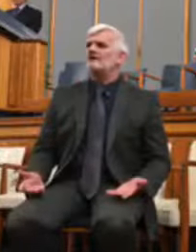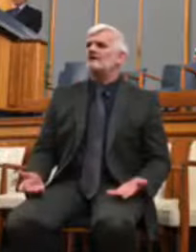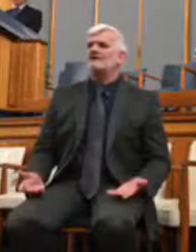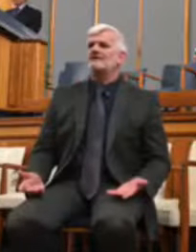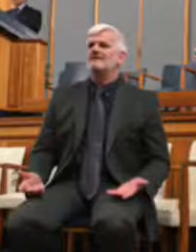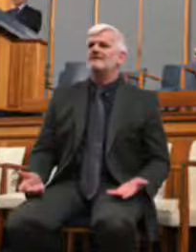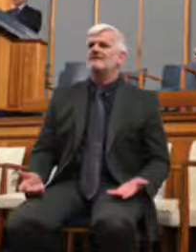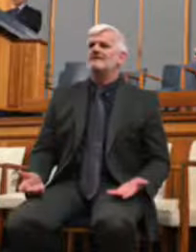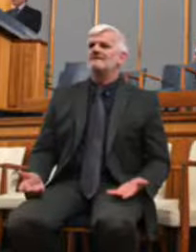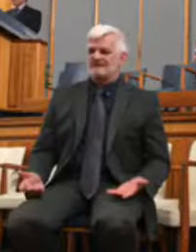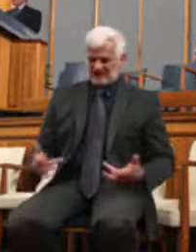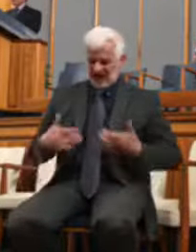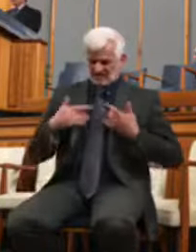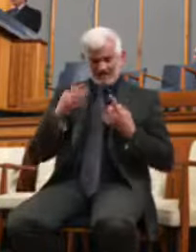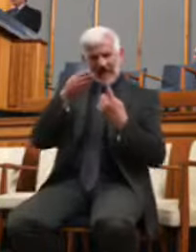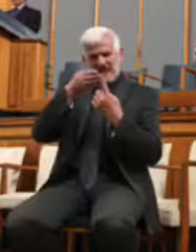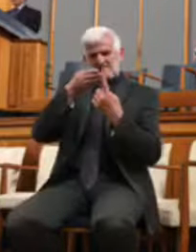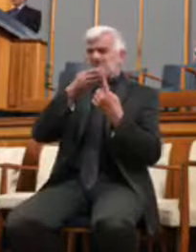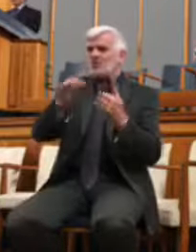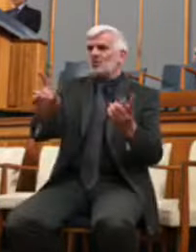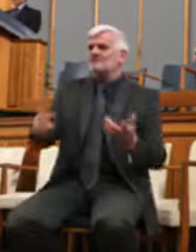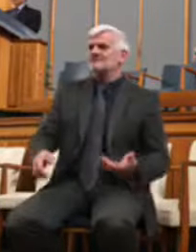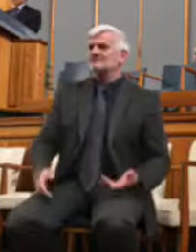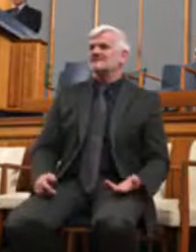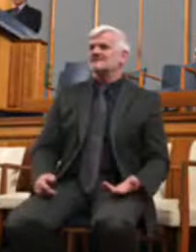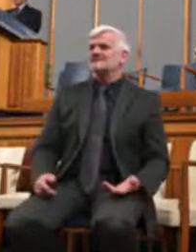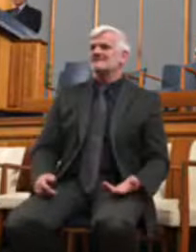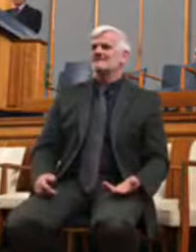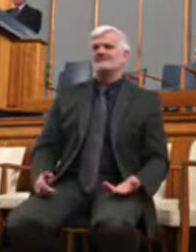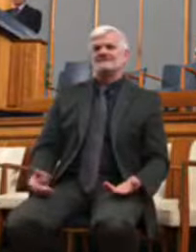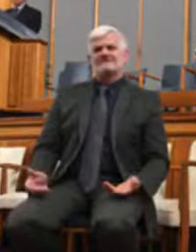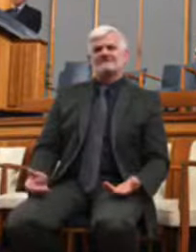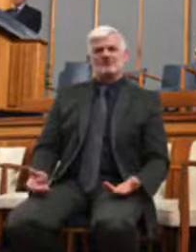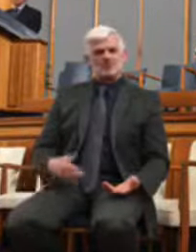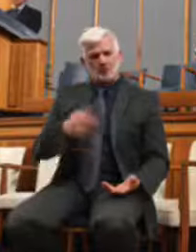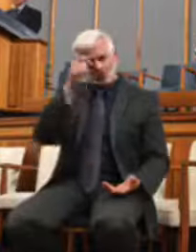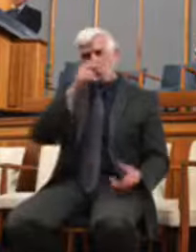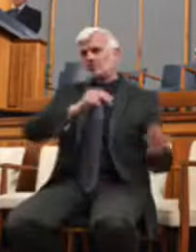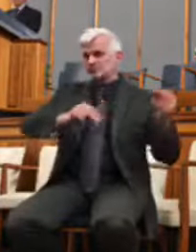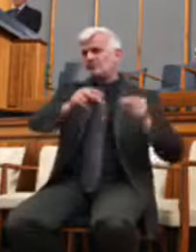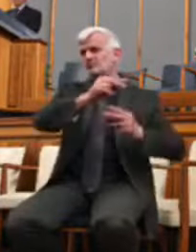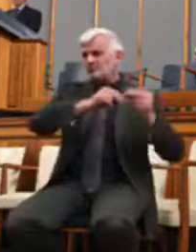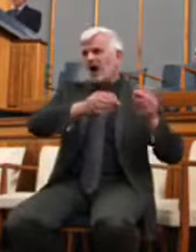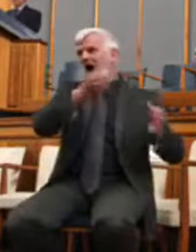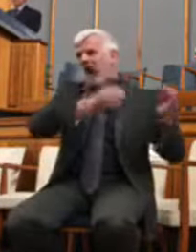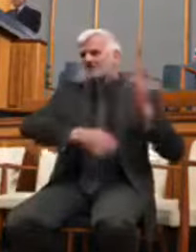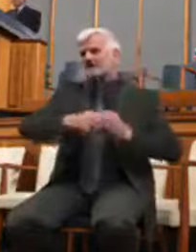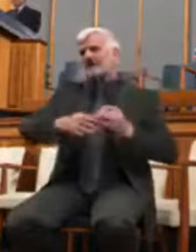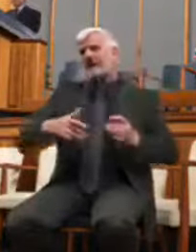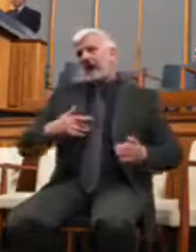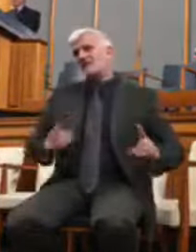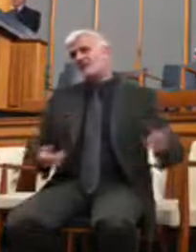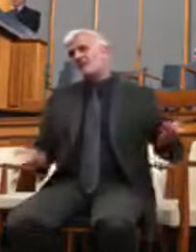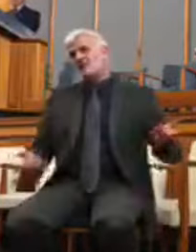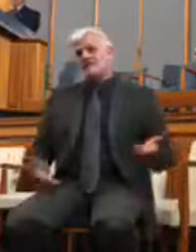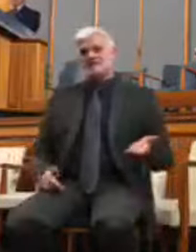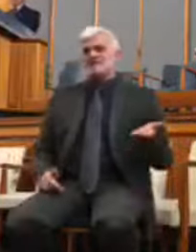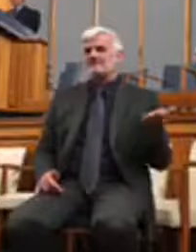are essential and existential questions. Everyone is asking, unless we live in another